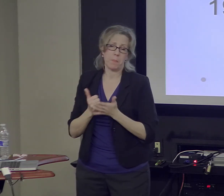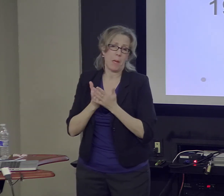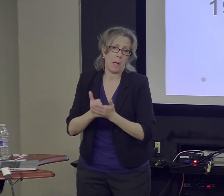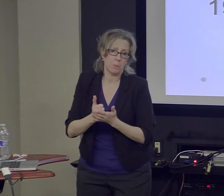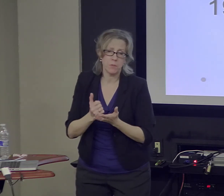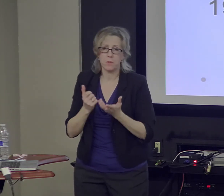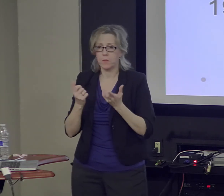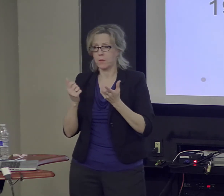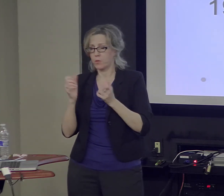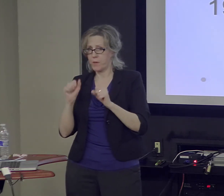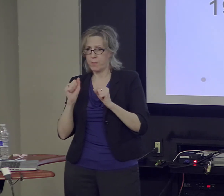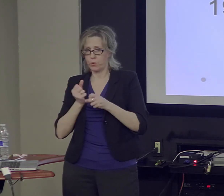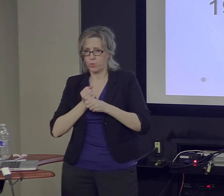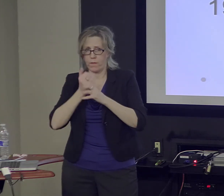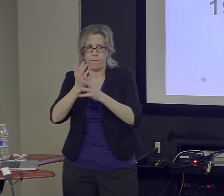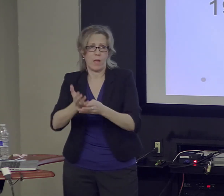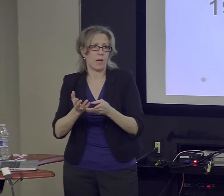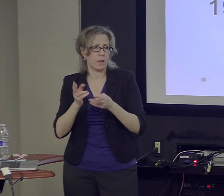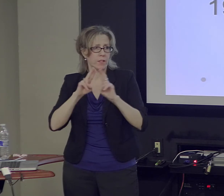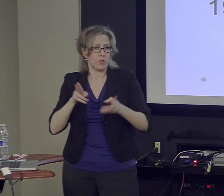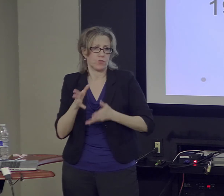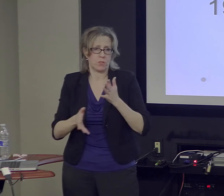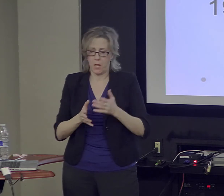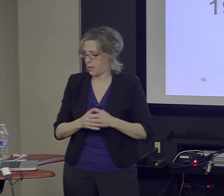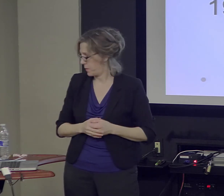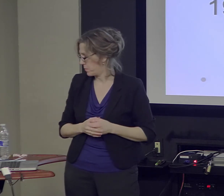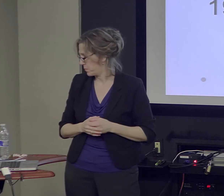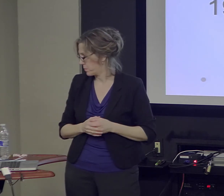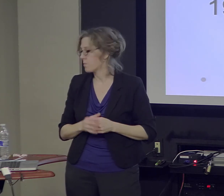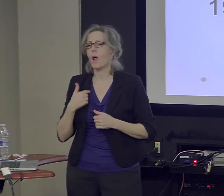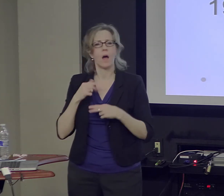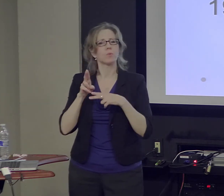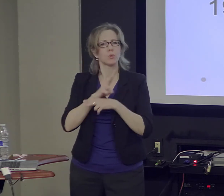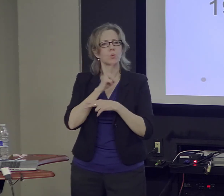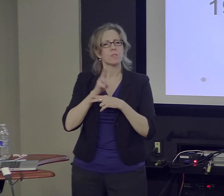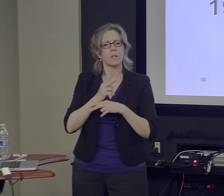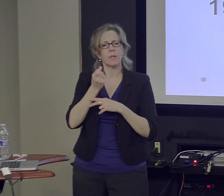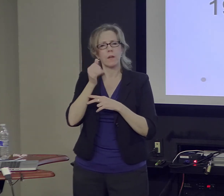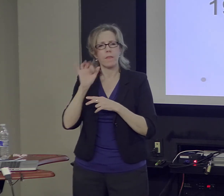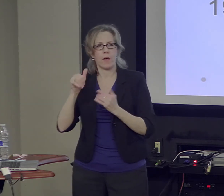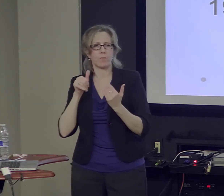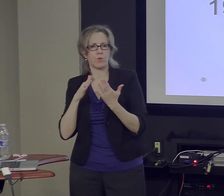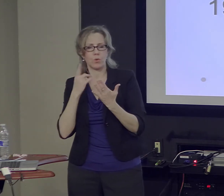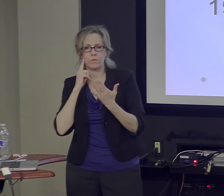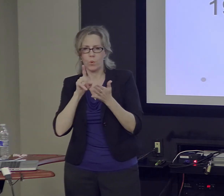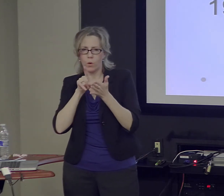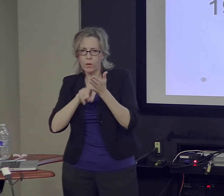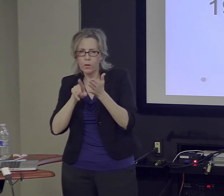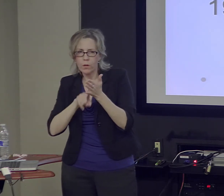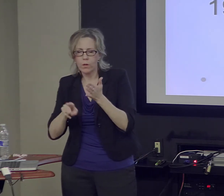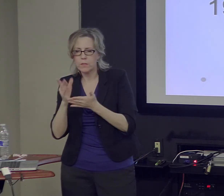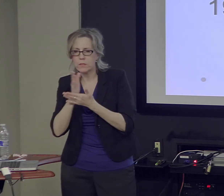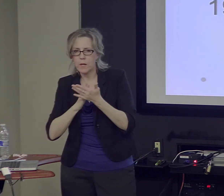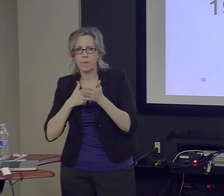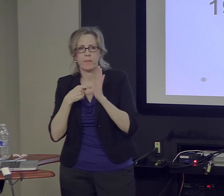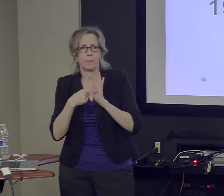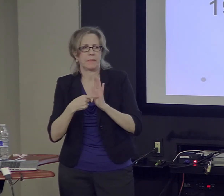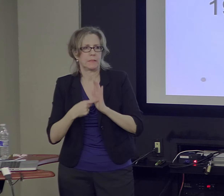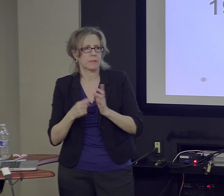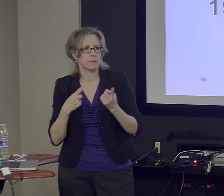using American Sign Language to see if that type of process would lend itself to the use and comprehension of international sign language.